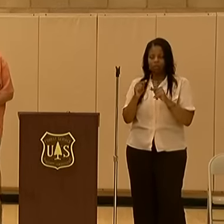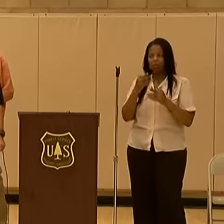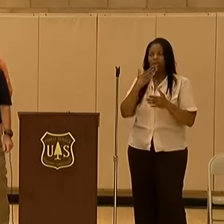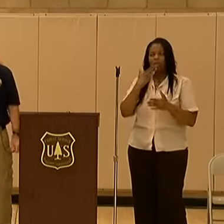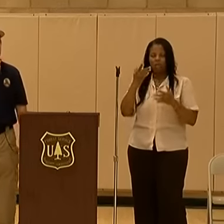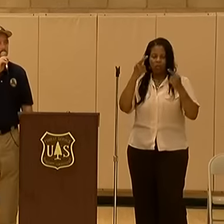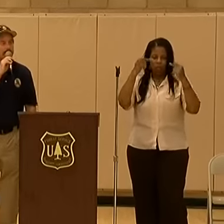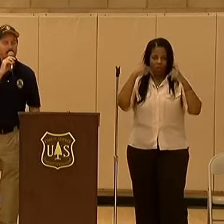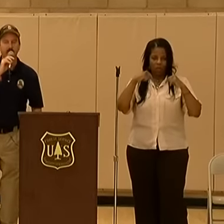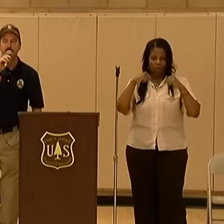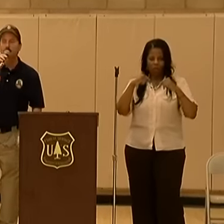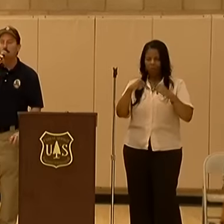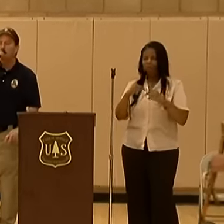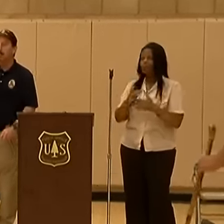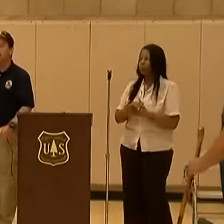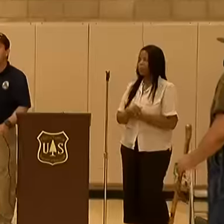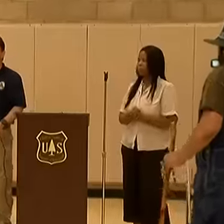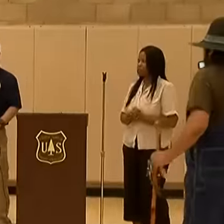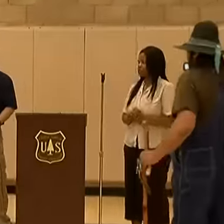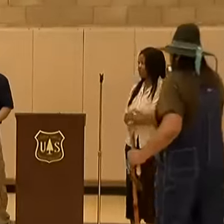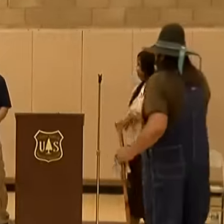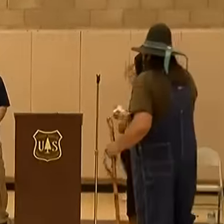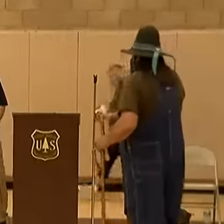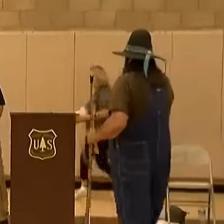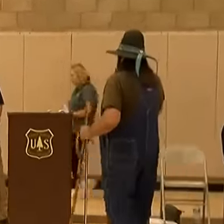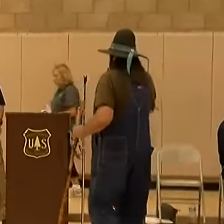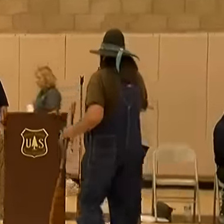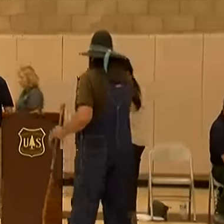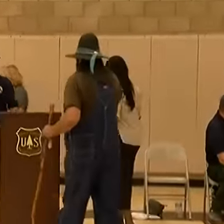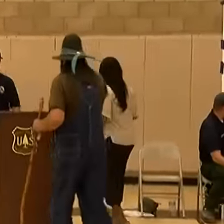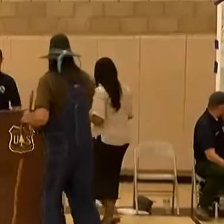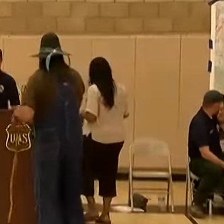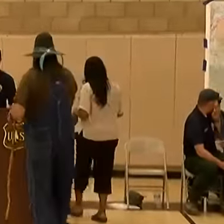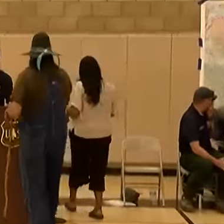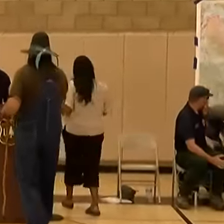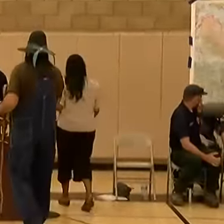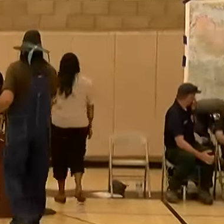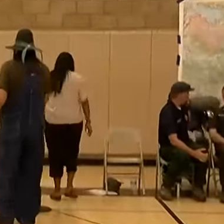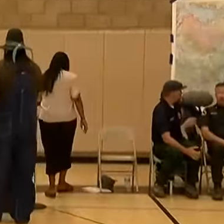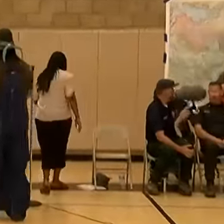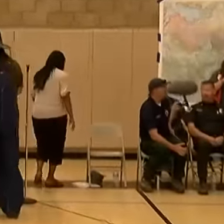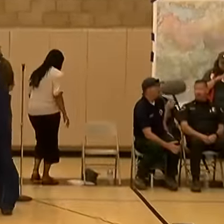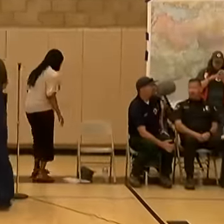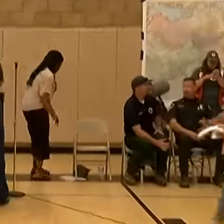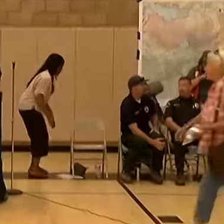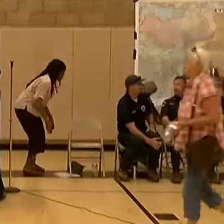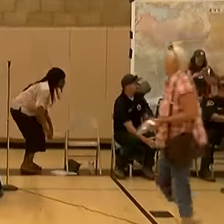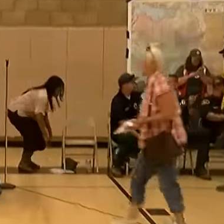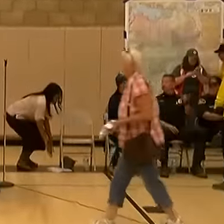you for coming. We will have another meeting as required. We will let you know. Thank you for coming.